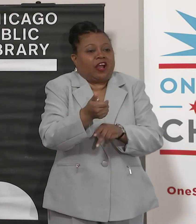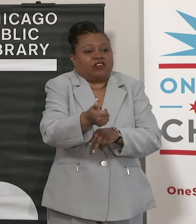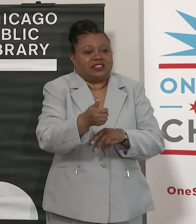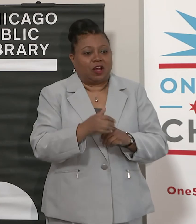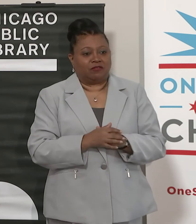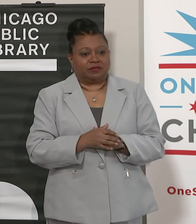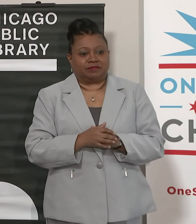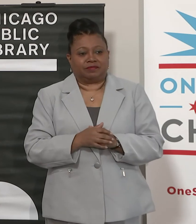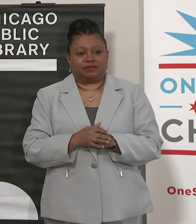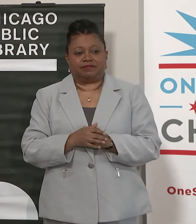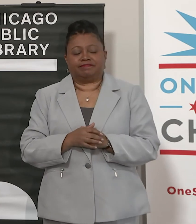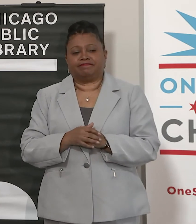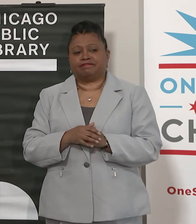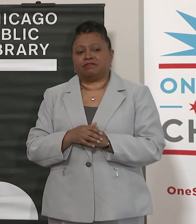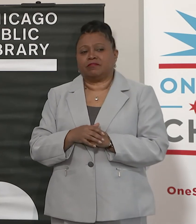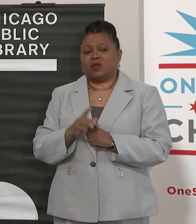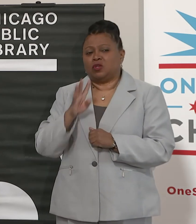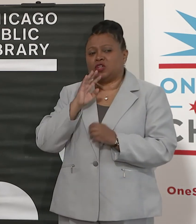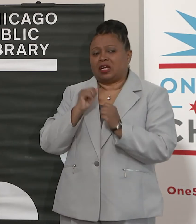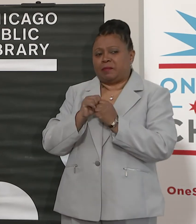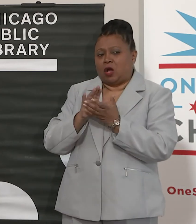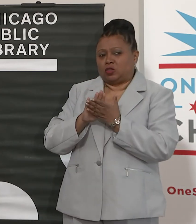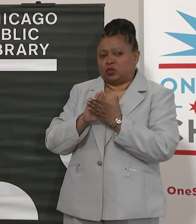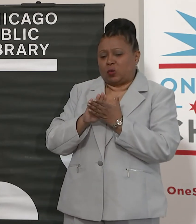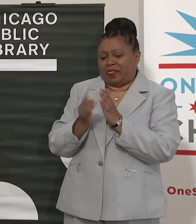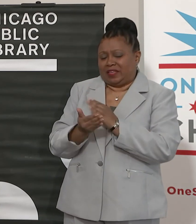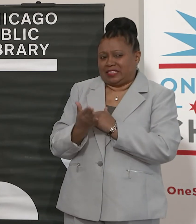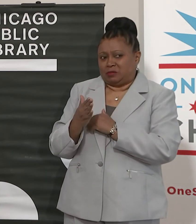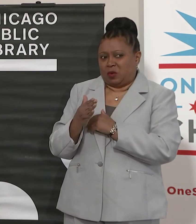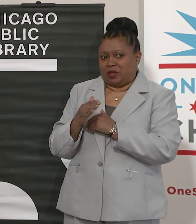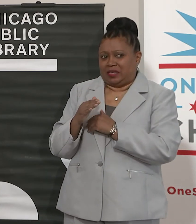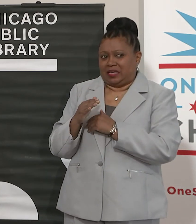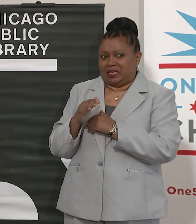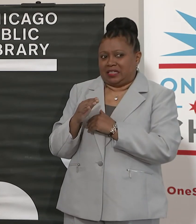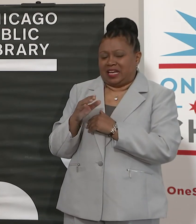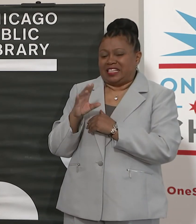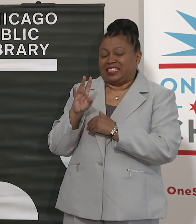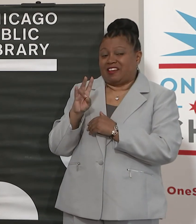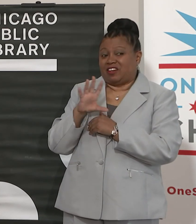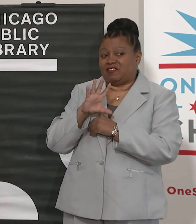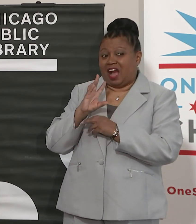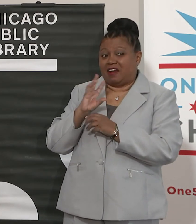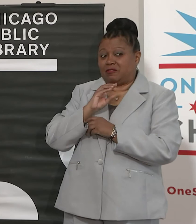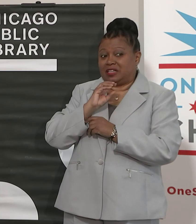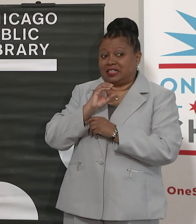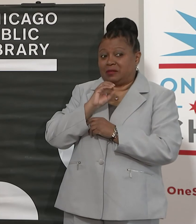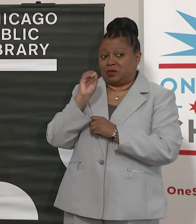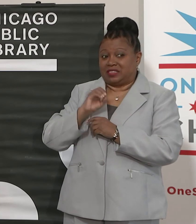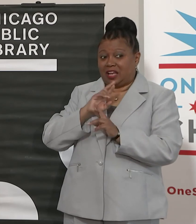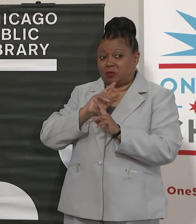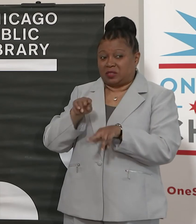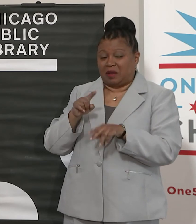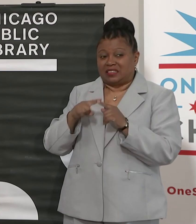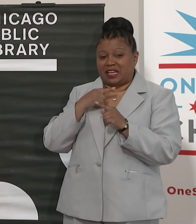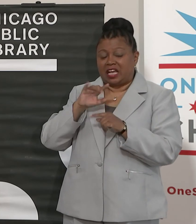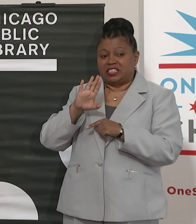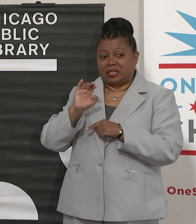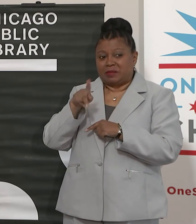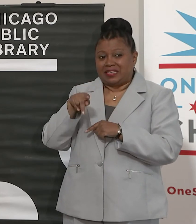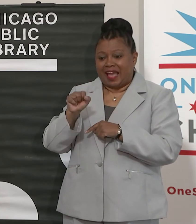itself. We're talking about schools here this morning. 75% of the respondents said that they believe Chicago public schools are